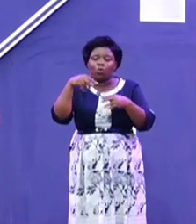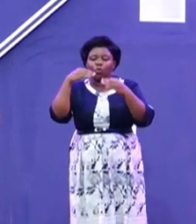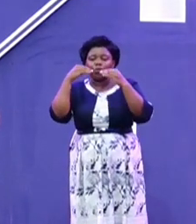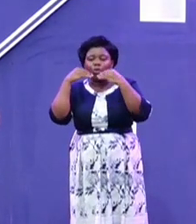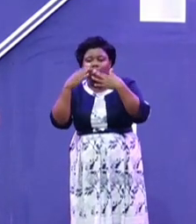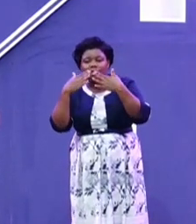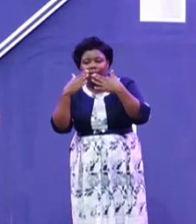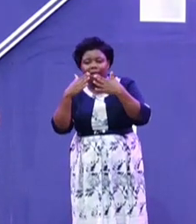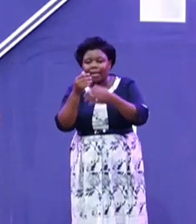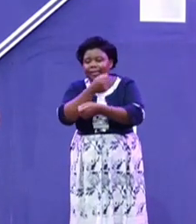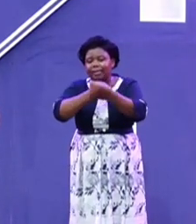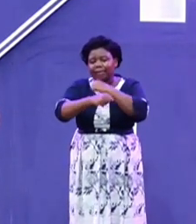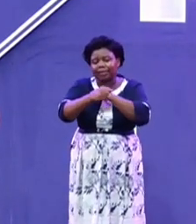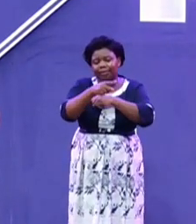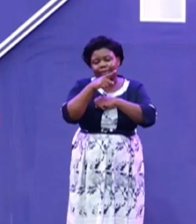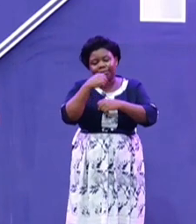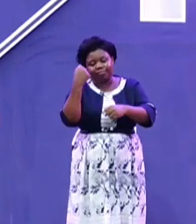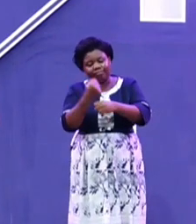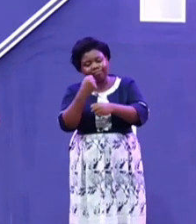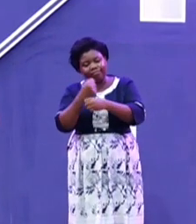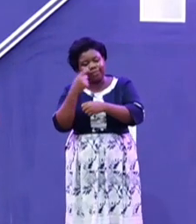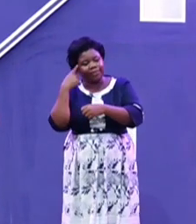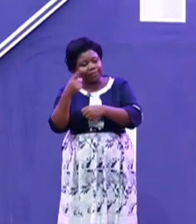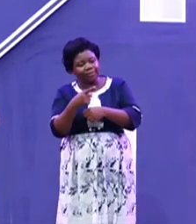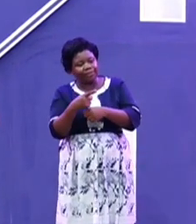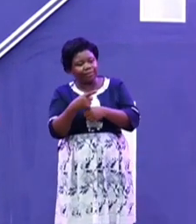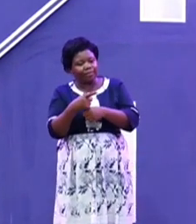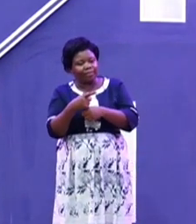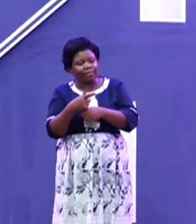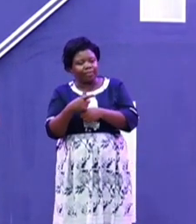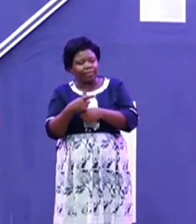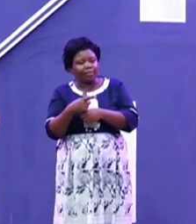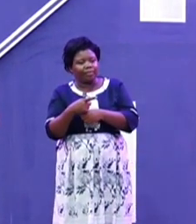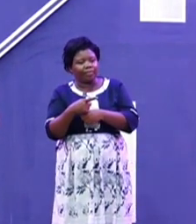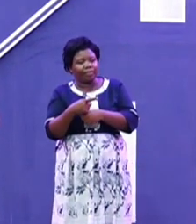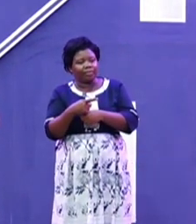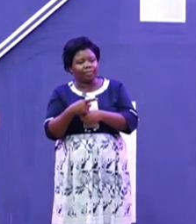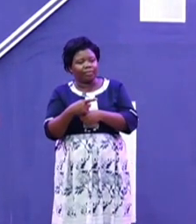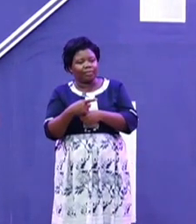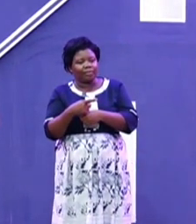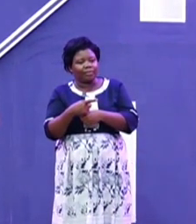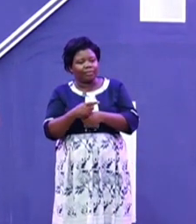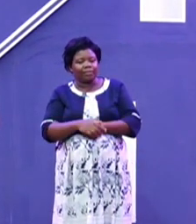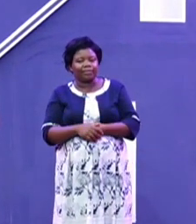gw'osiima ekikolwa kye yakukolera. Oba otera okuwulira enjogera gundi ambeereddewo.